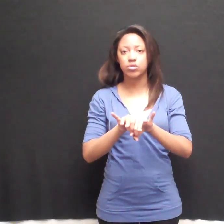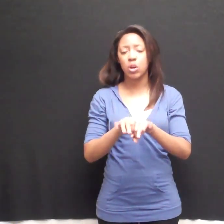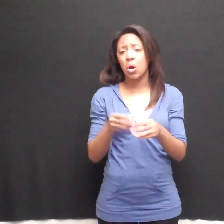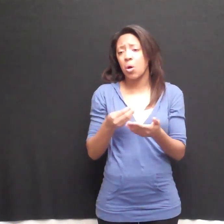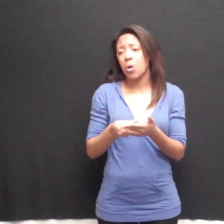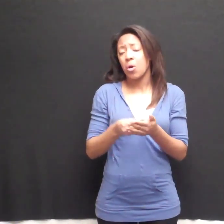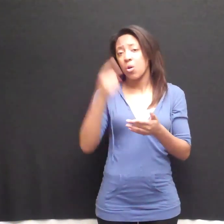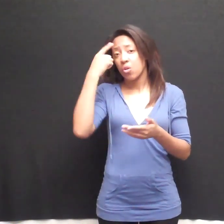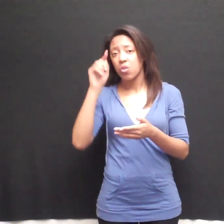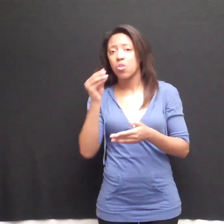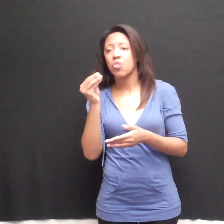the making rent for the week.